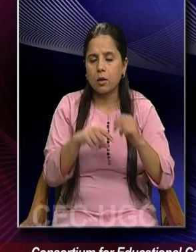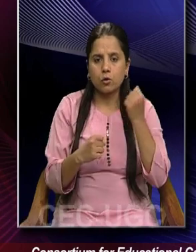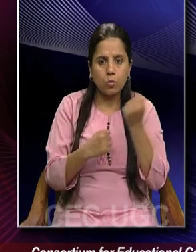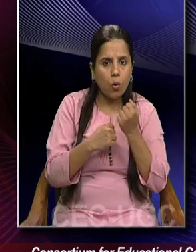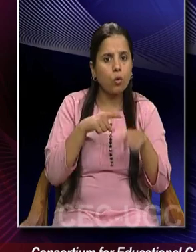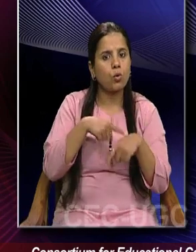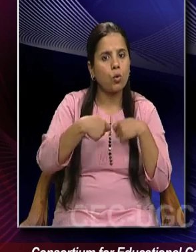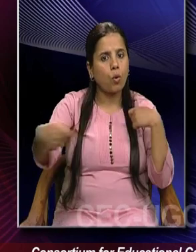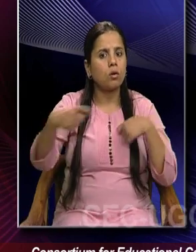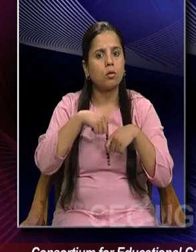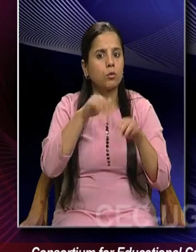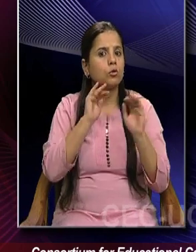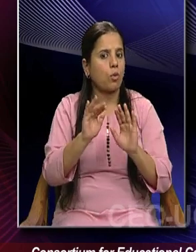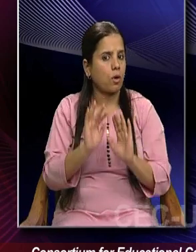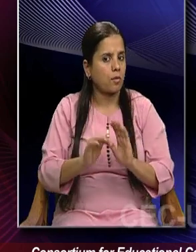long-term support,